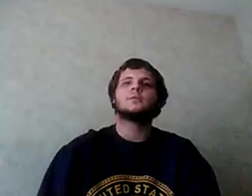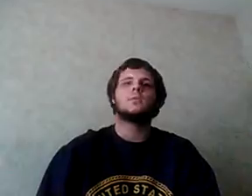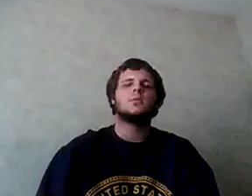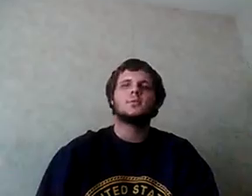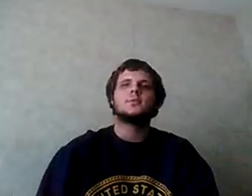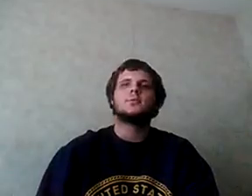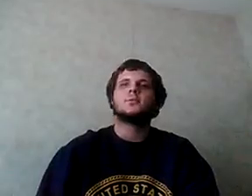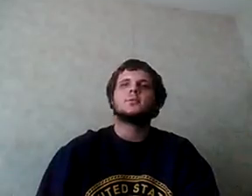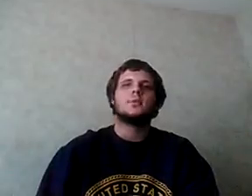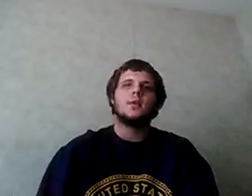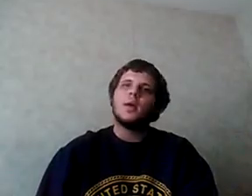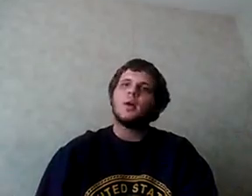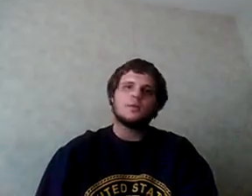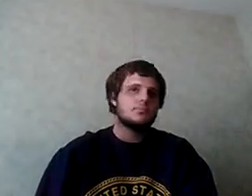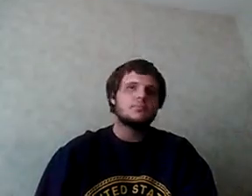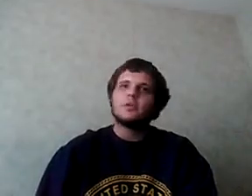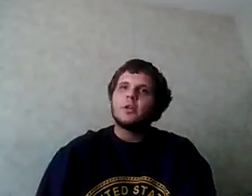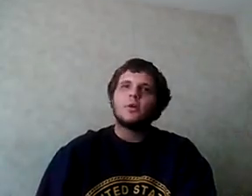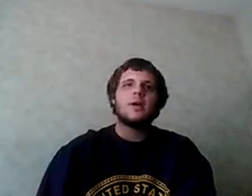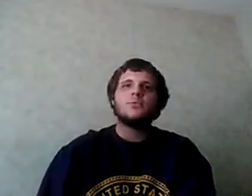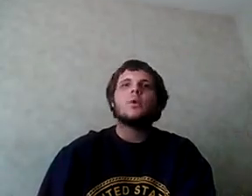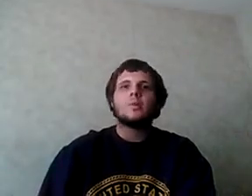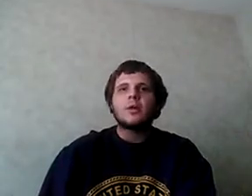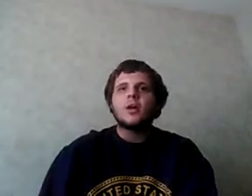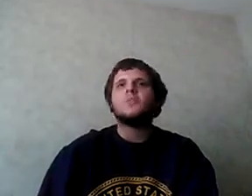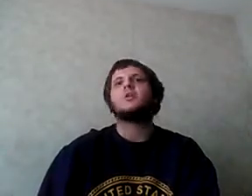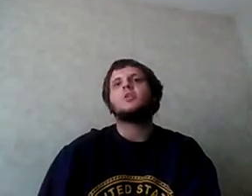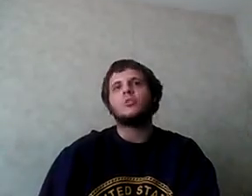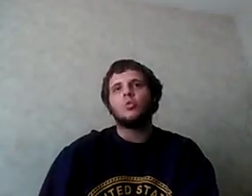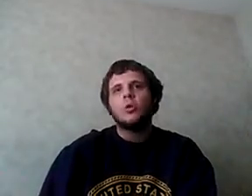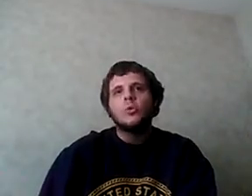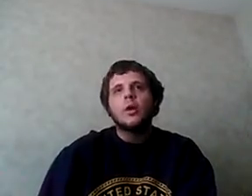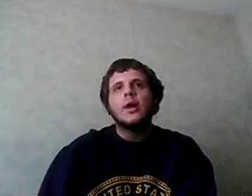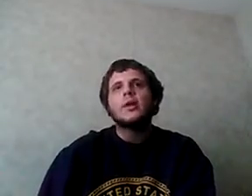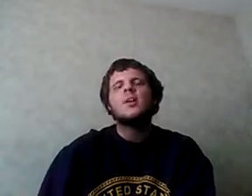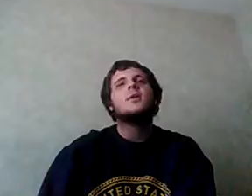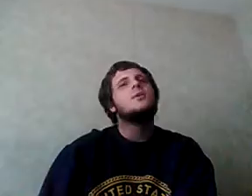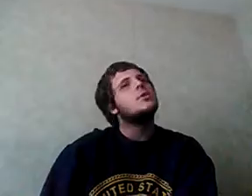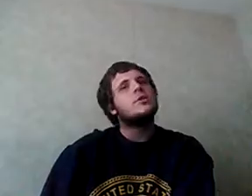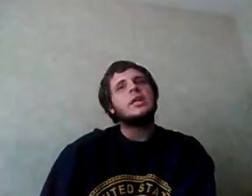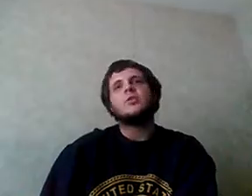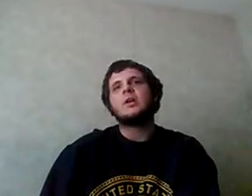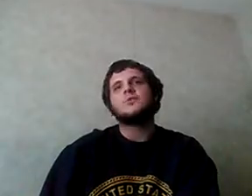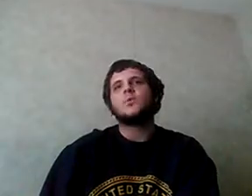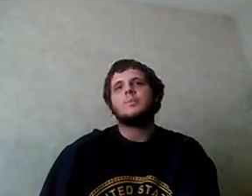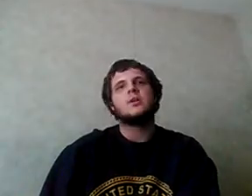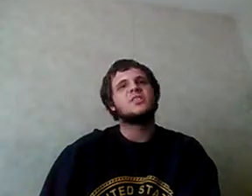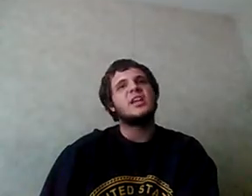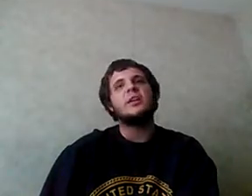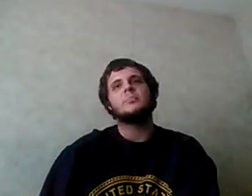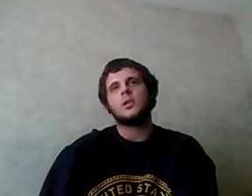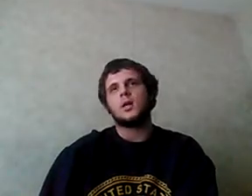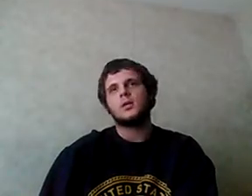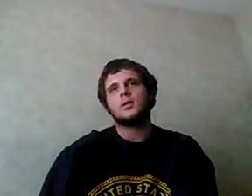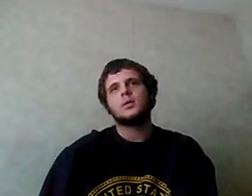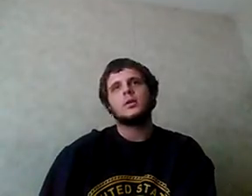Because, yeah, you don't have to worry about nothing. You can run away. Only thing you'd have to worry about is teleblock.